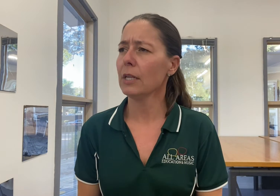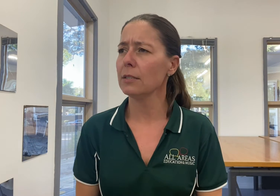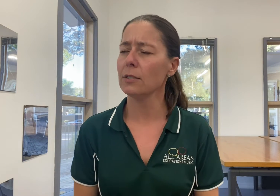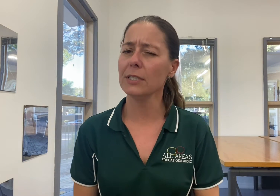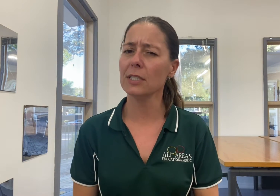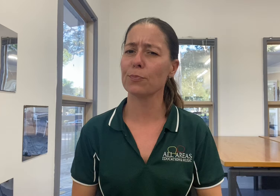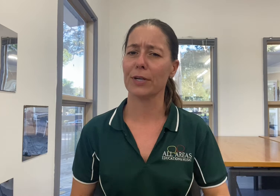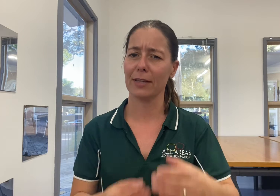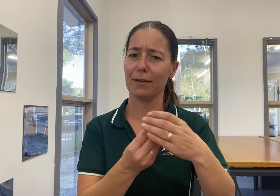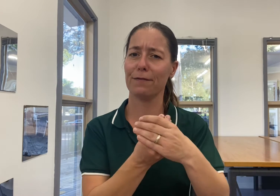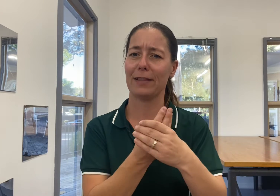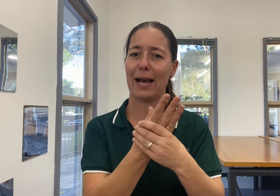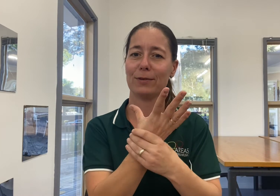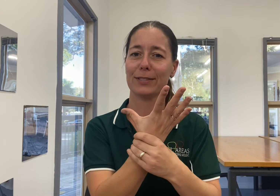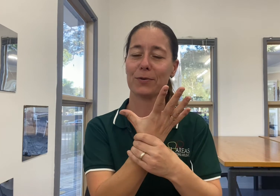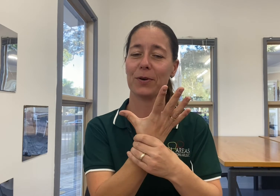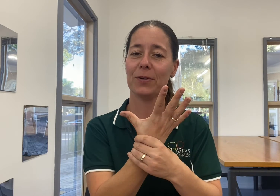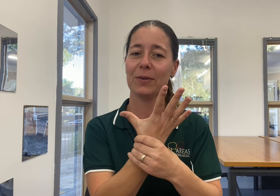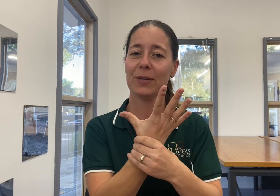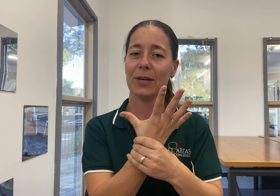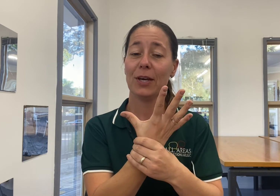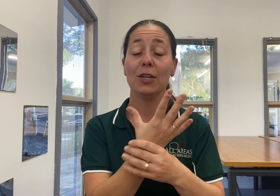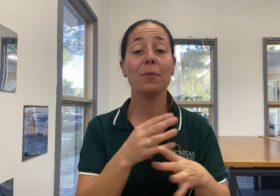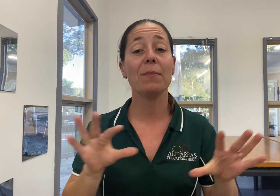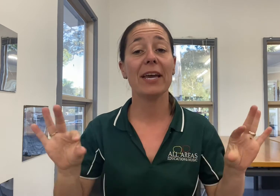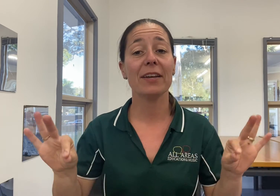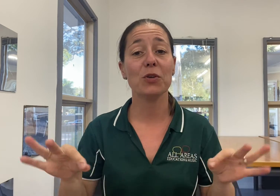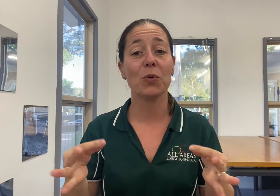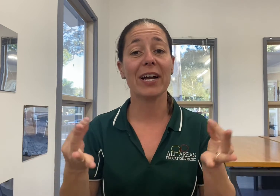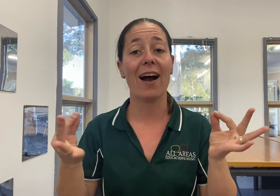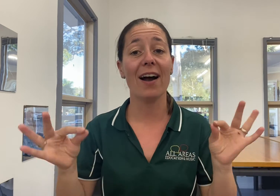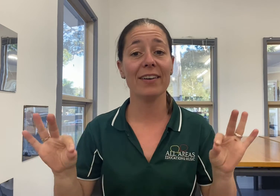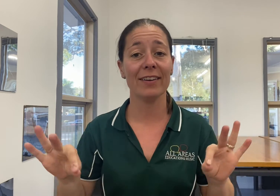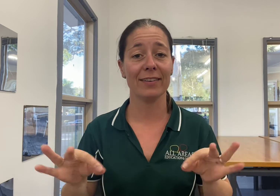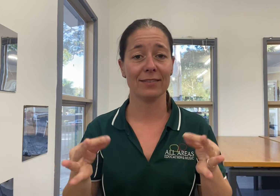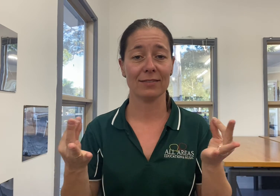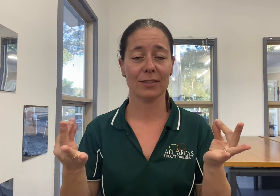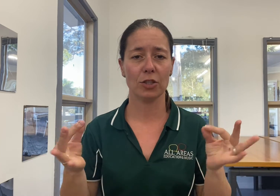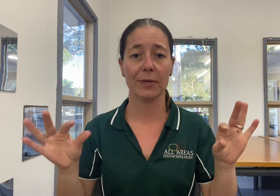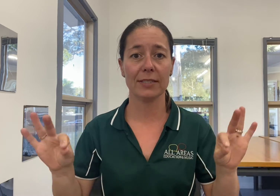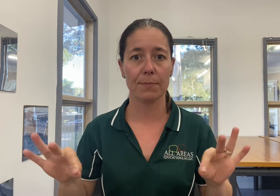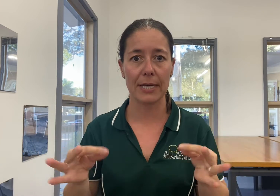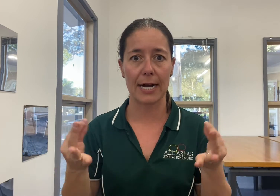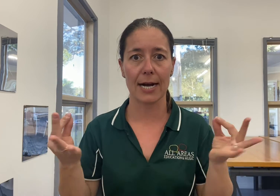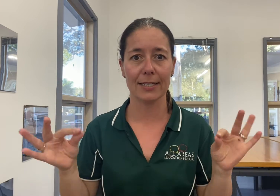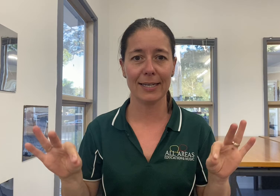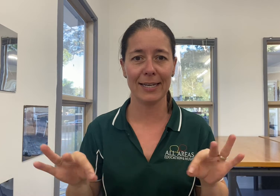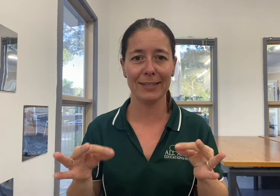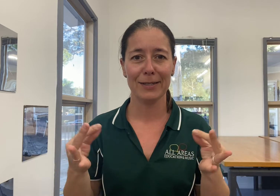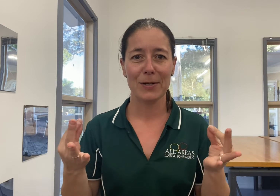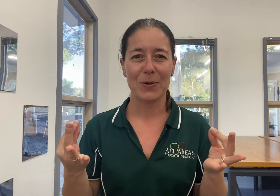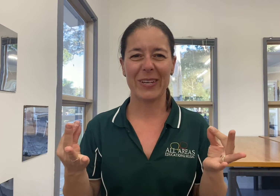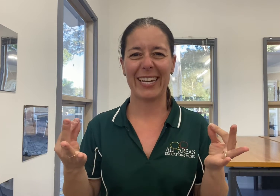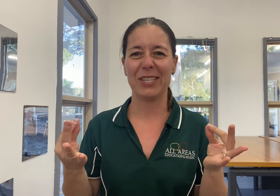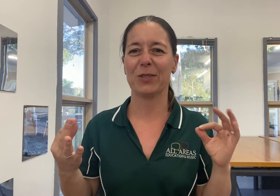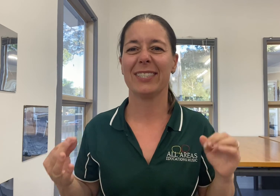So in spring, the flowers grow. You might be out in your garden doing some gardening or getting your